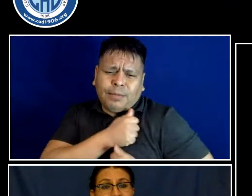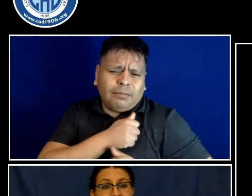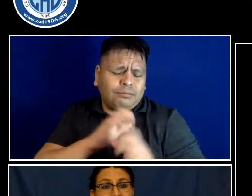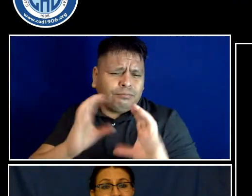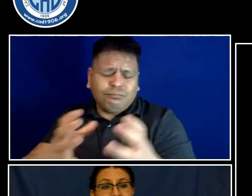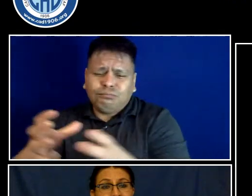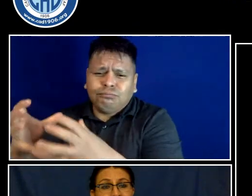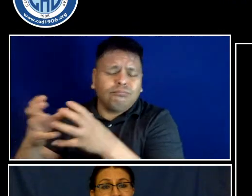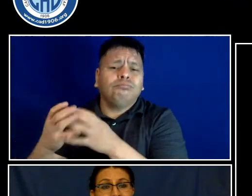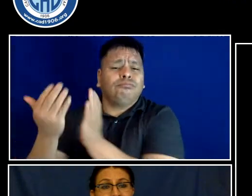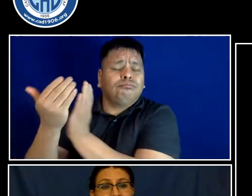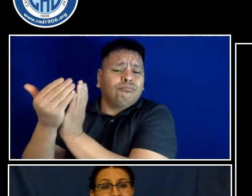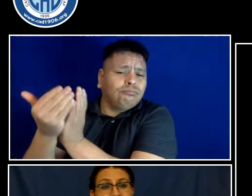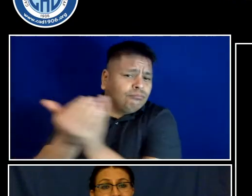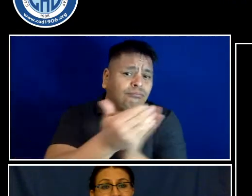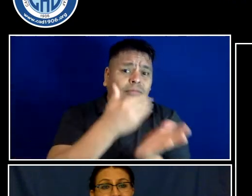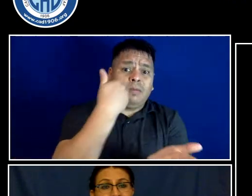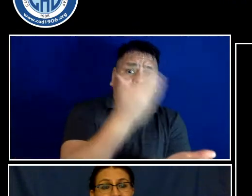nobles